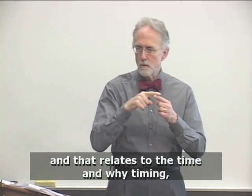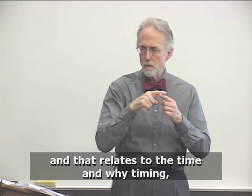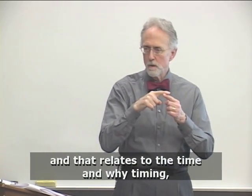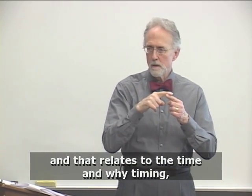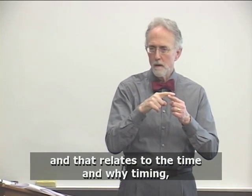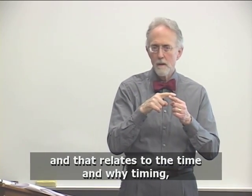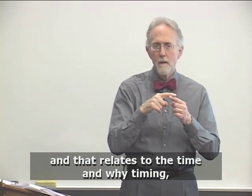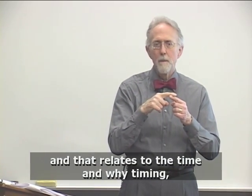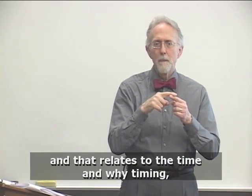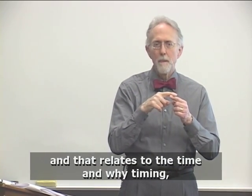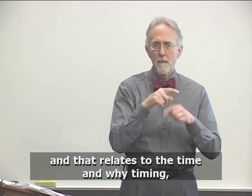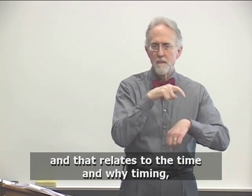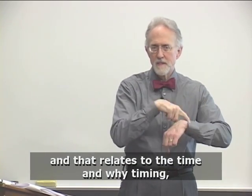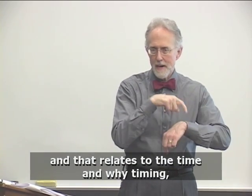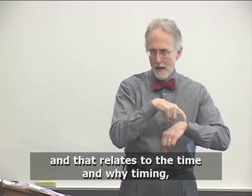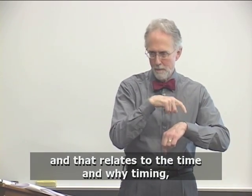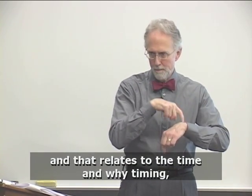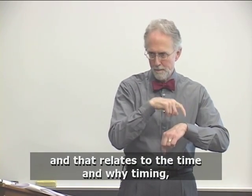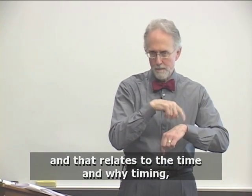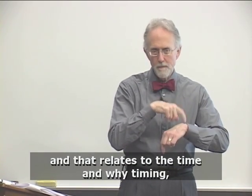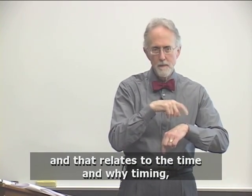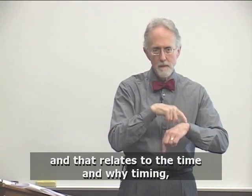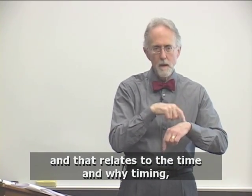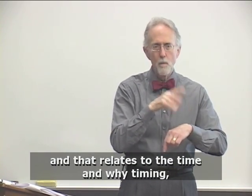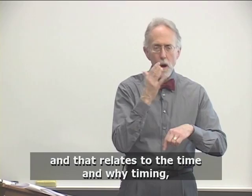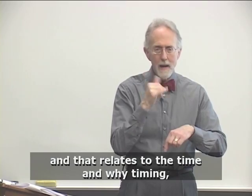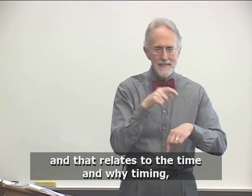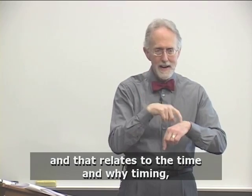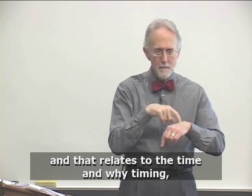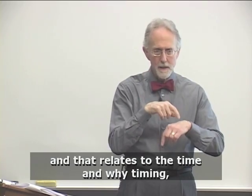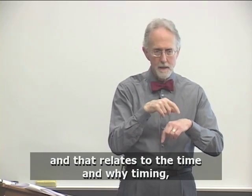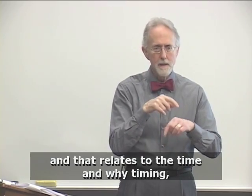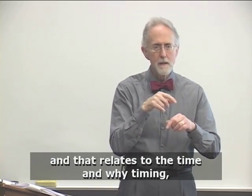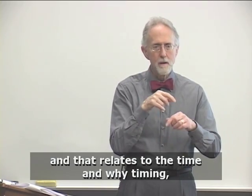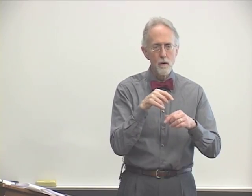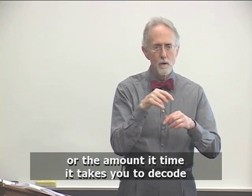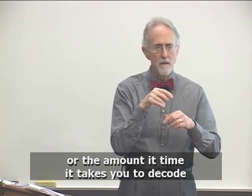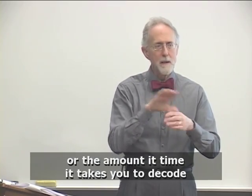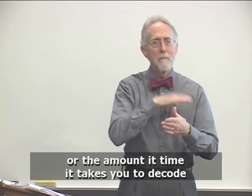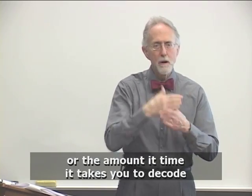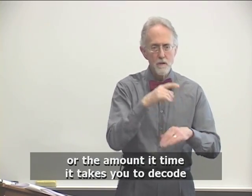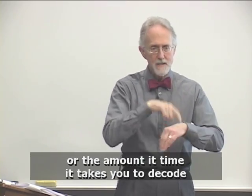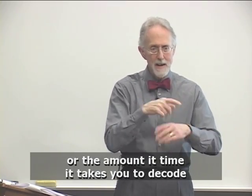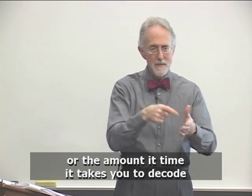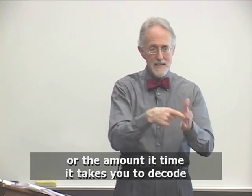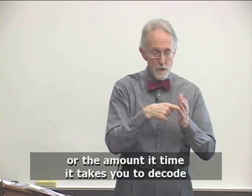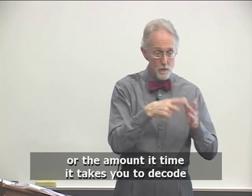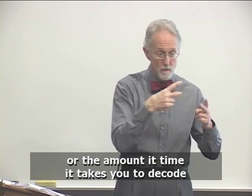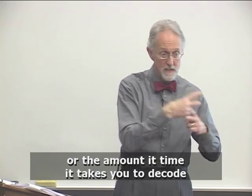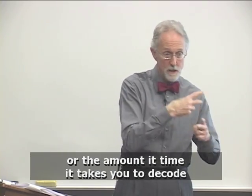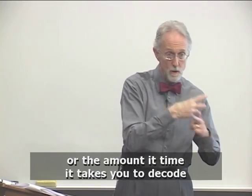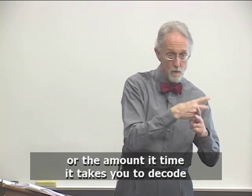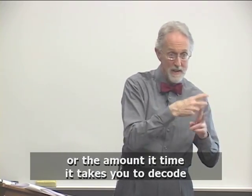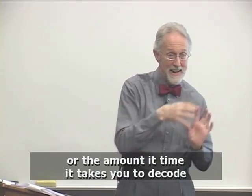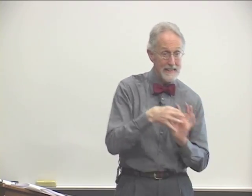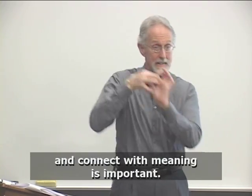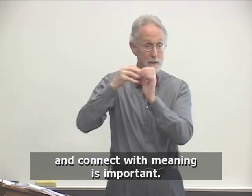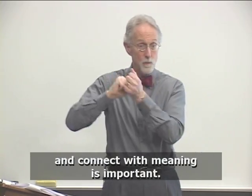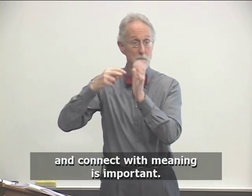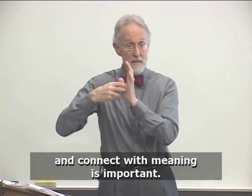to the time, and why timing, or the amount of time it takes you to decode and connect with meaning,